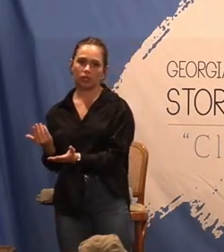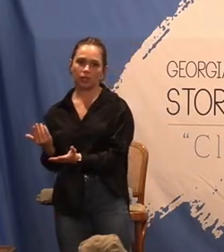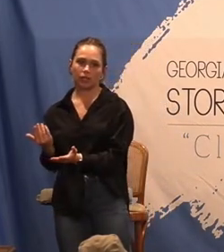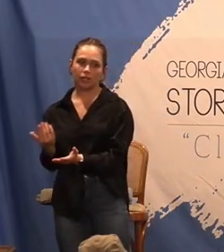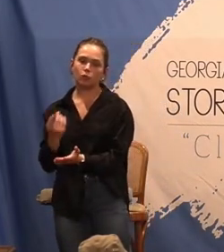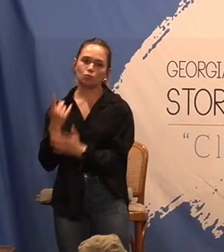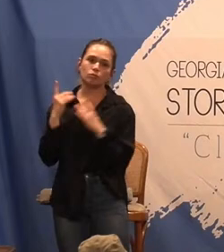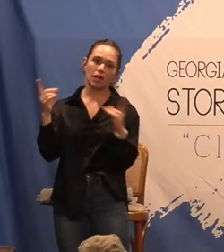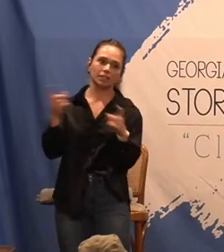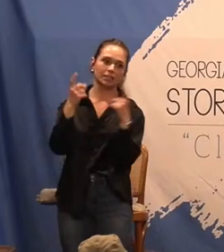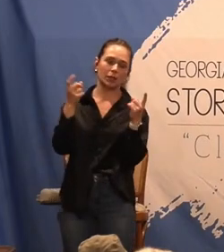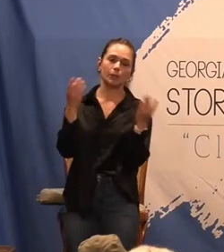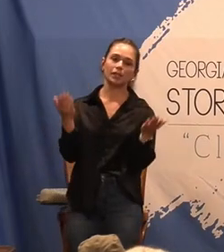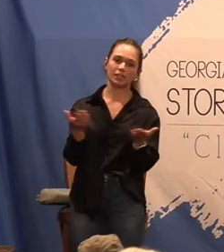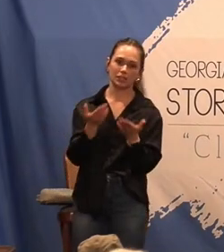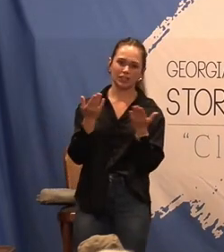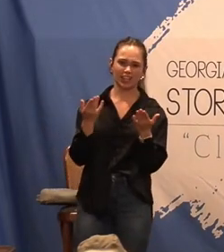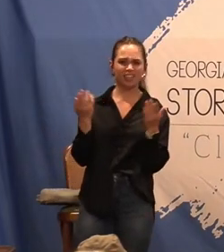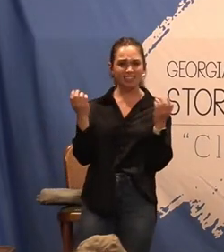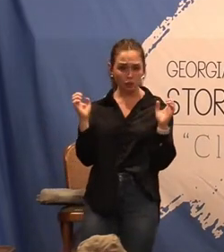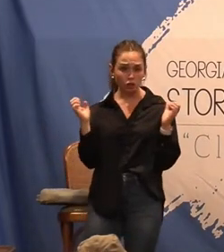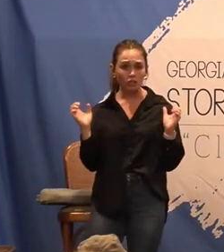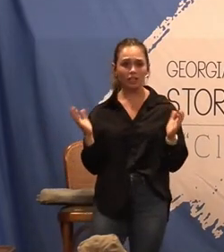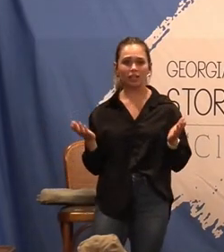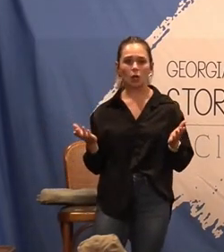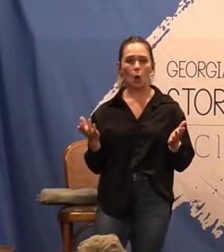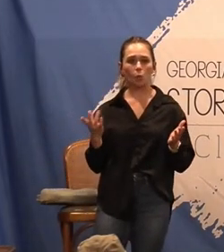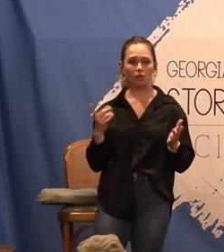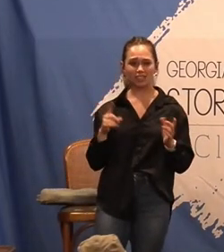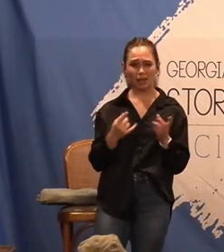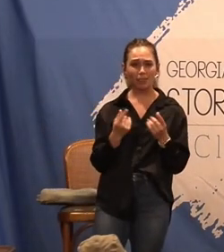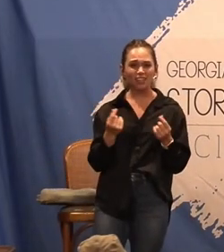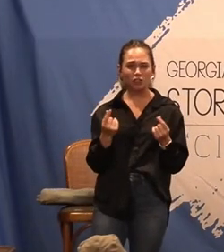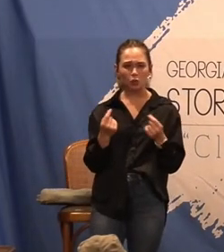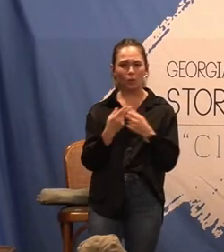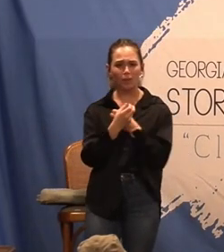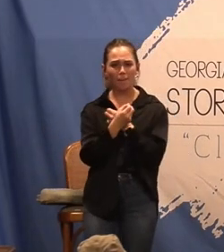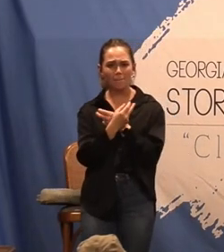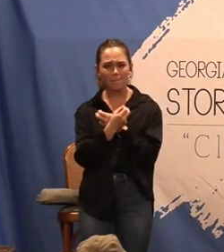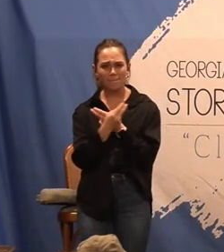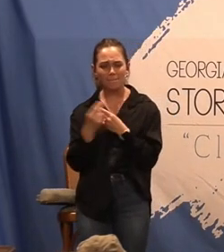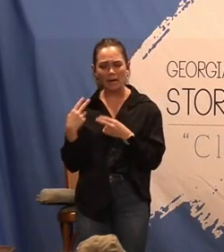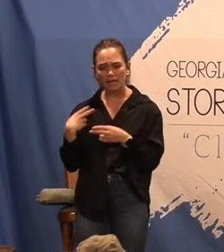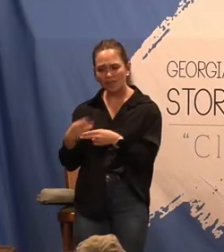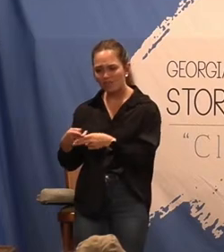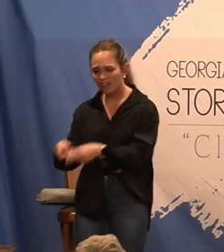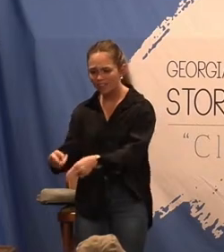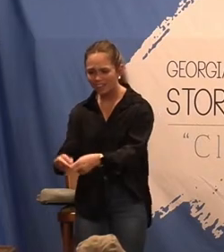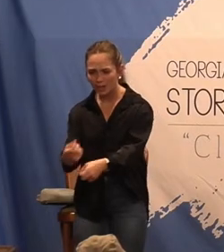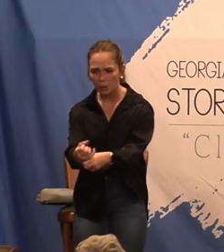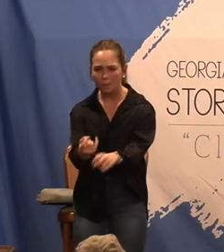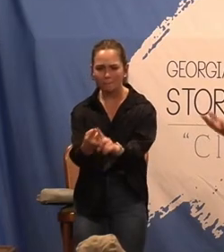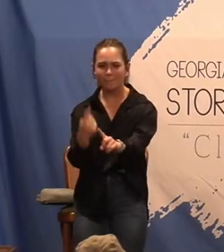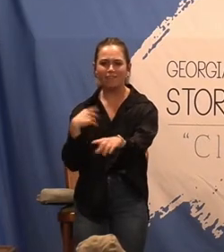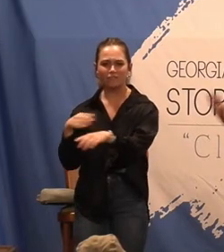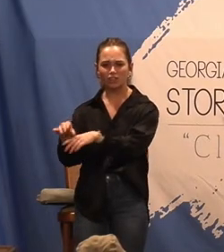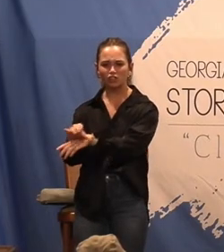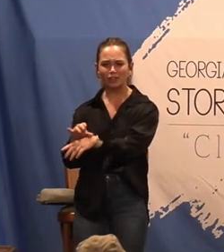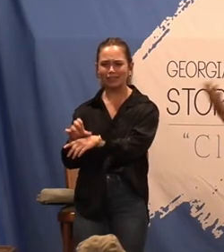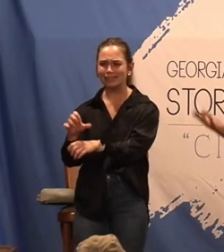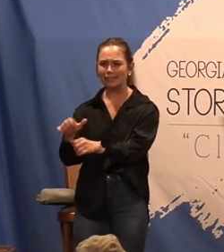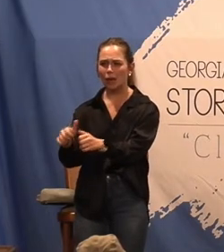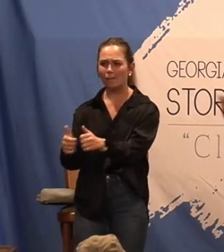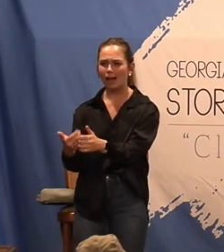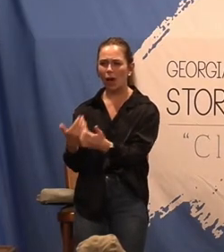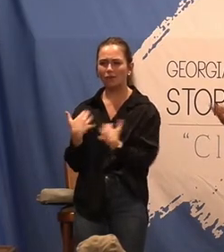You guys celebrate here Easter, which is something to do with a bunny that lays eggs that are made of chocolate and somehow